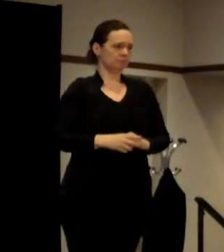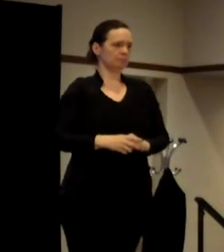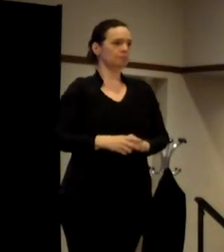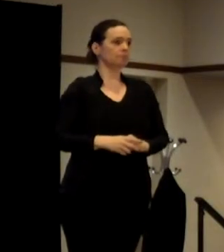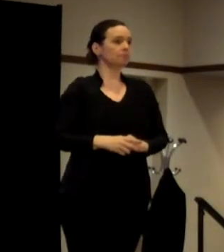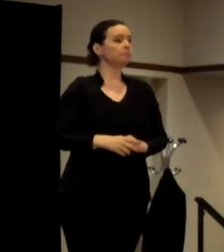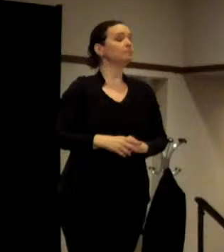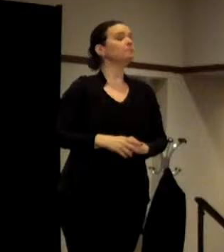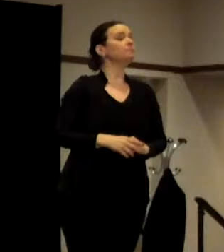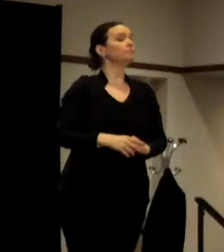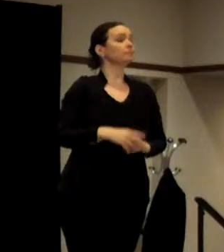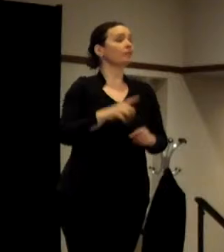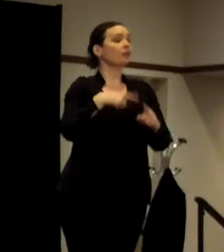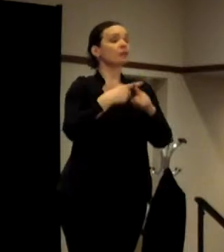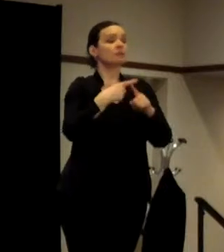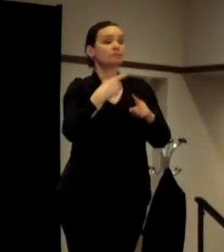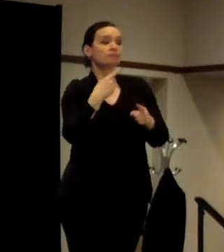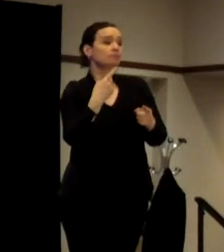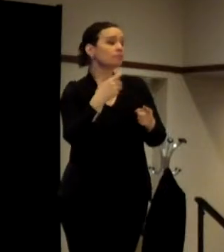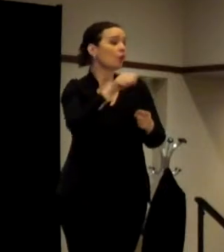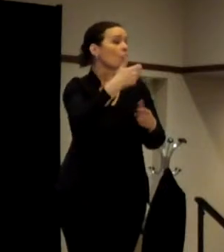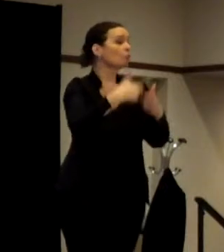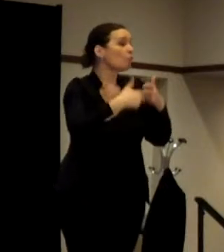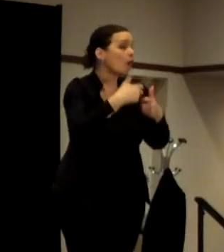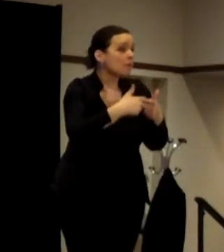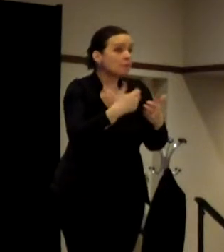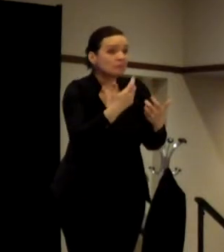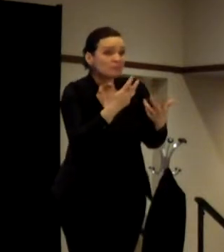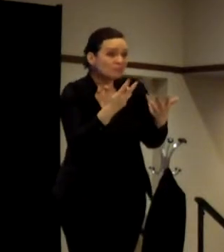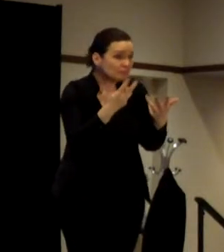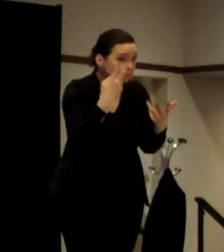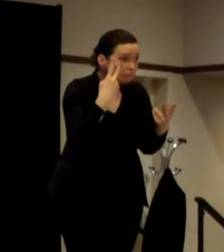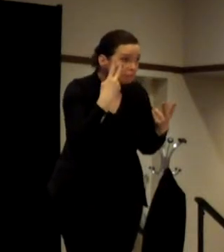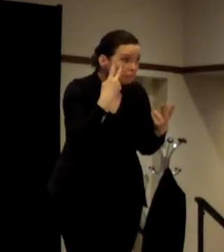of the issue with the busing has always been,